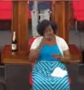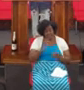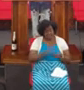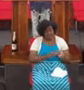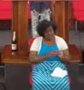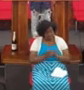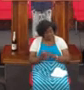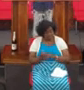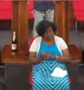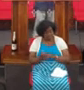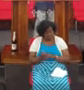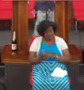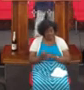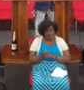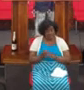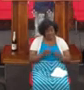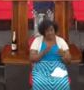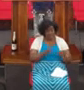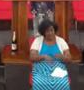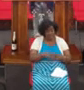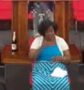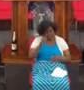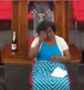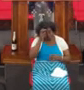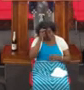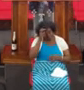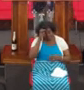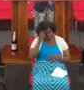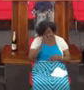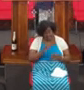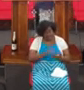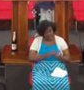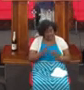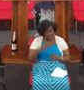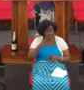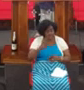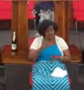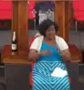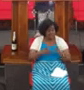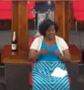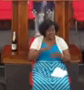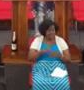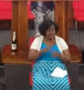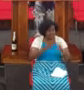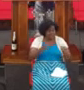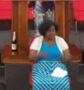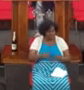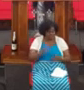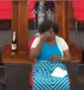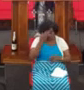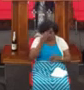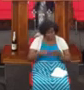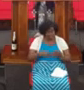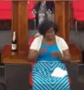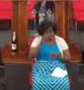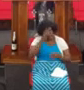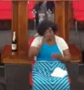Jesus. Jesus cast the demons out of him. The Bible says the people in that city knew what this man used